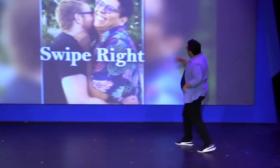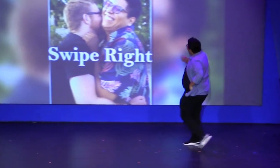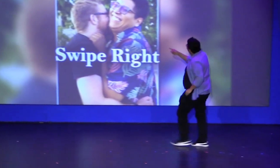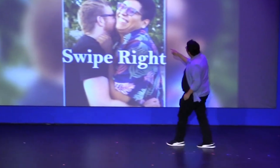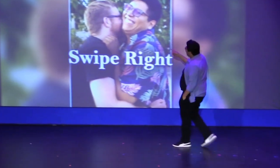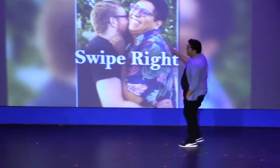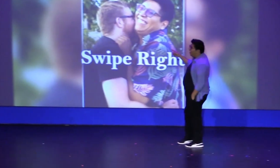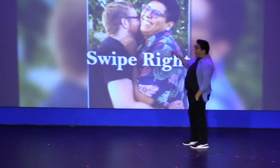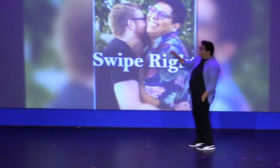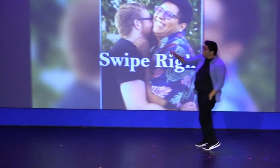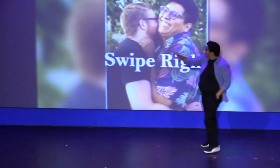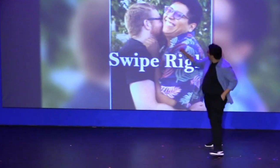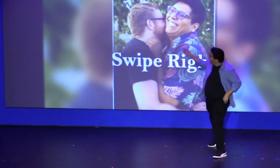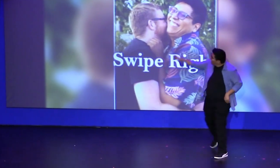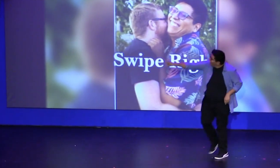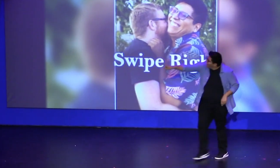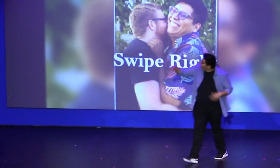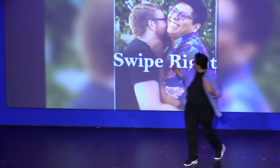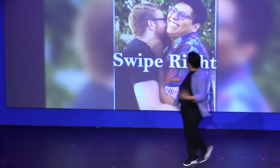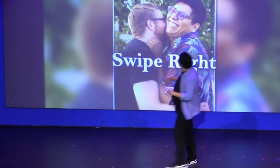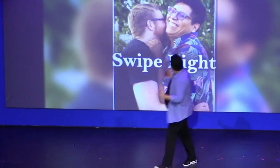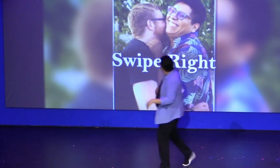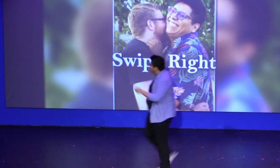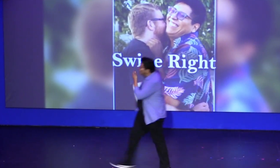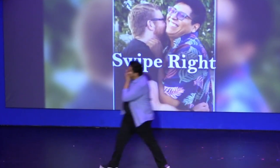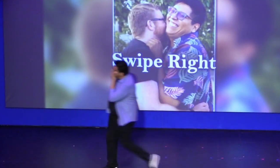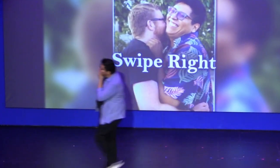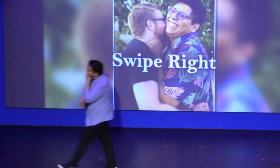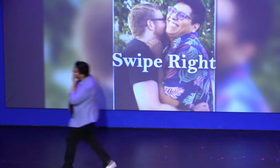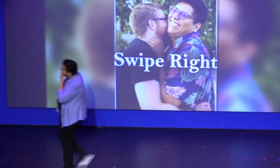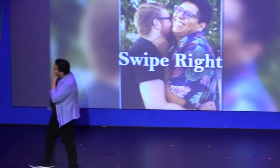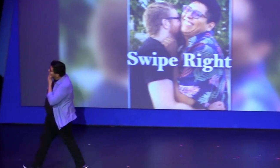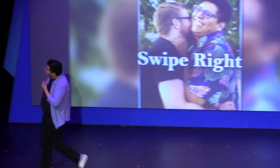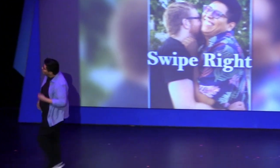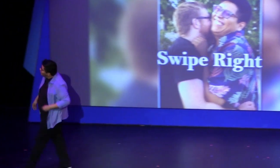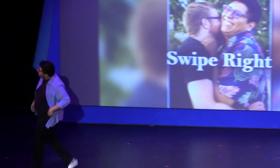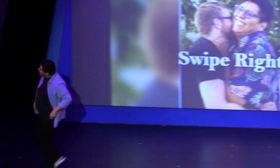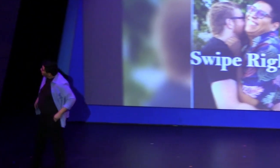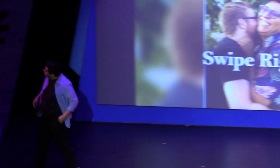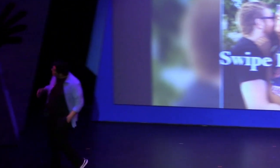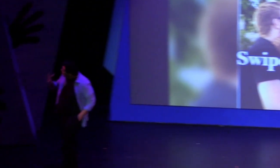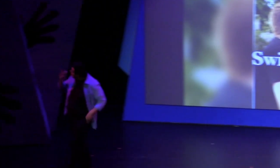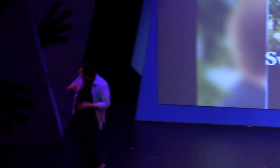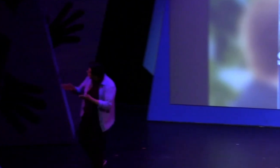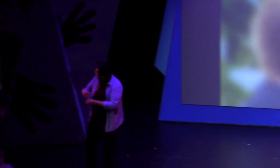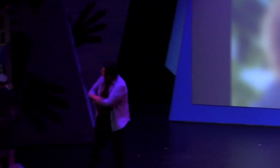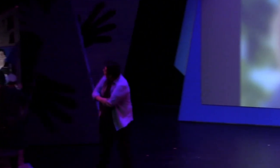Isn't that beautiful? Look at that picture. It's kind of like art, right? Wow. That's me